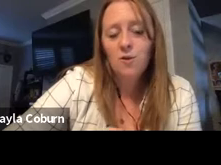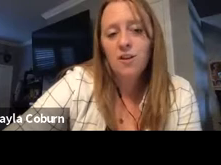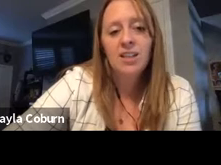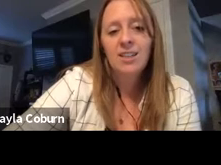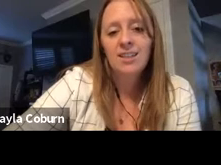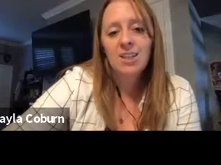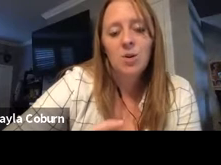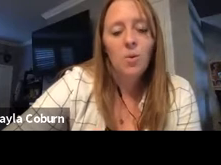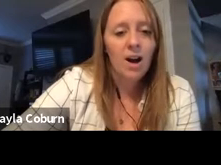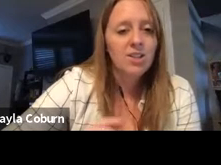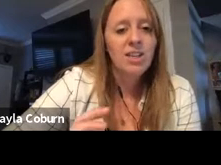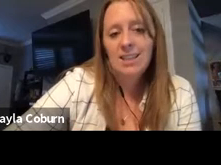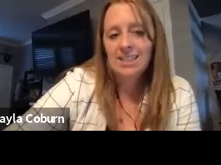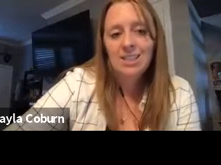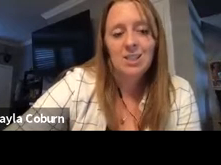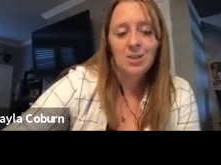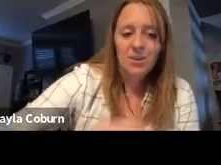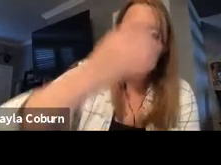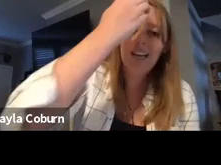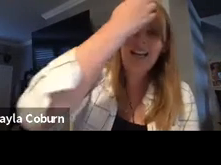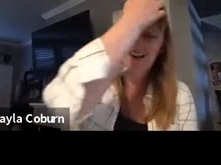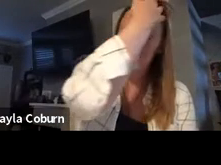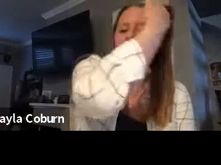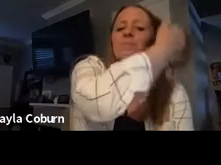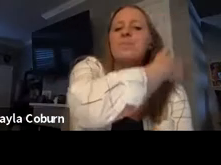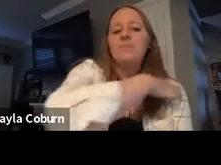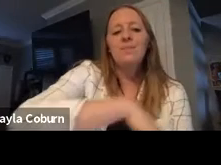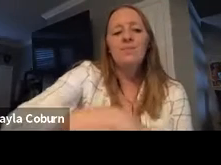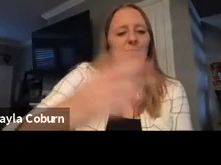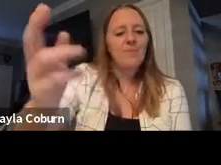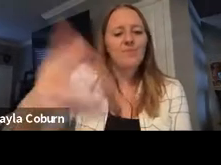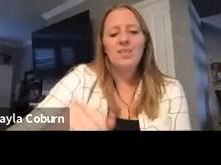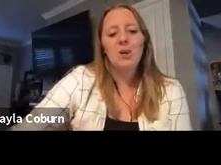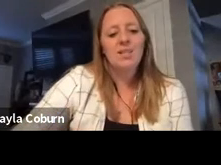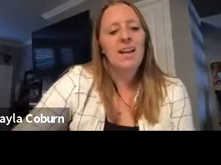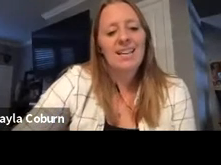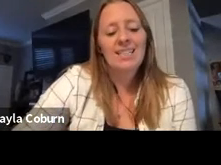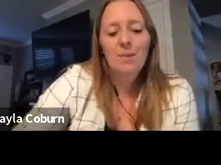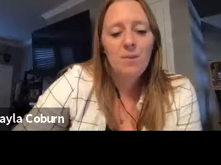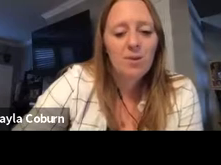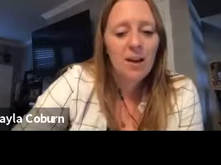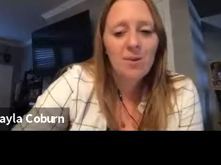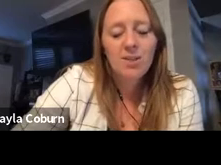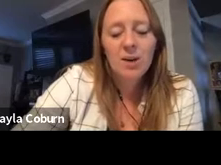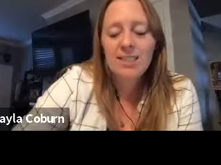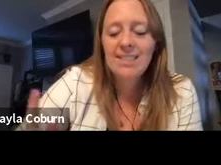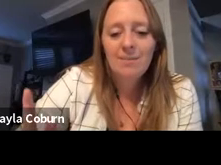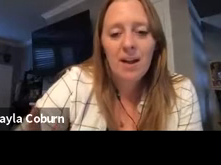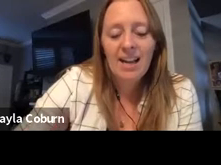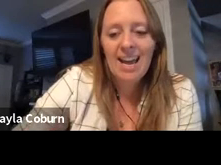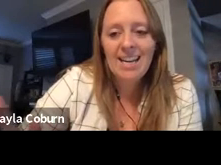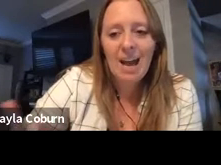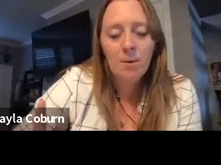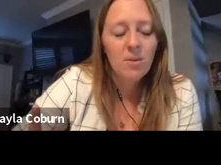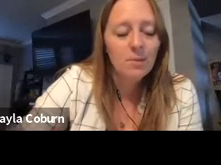just so fun to watch and listen to. Um, so, signing time, great resource.